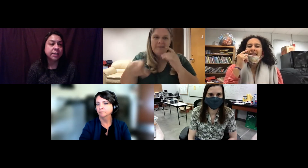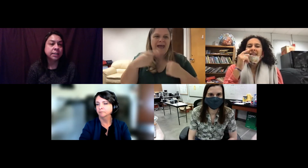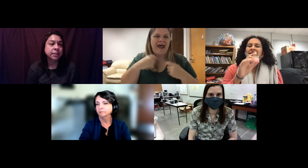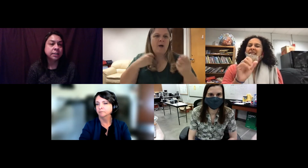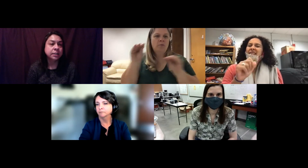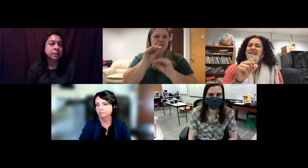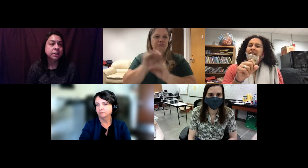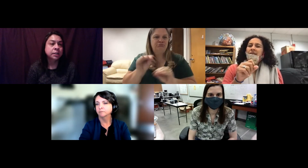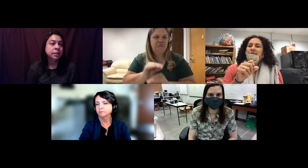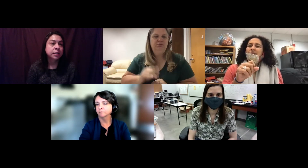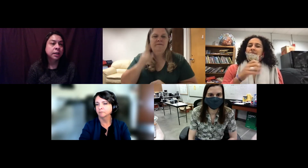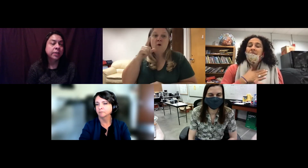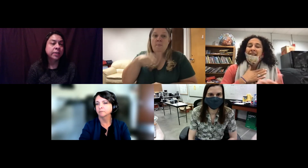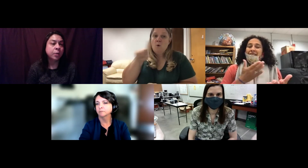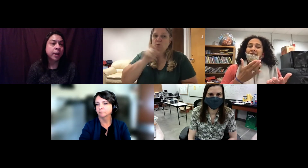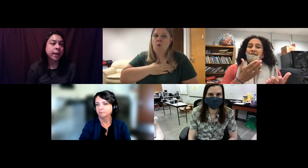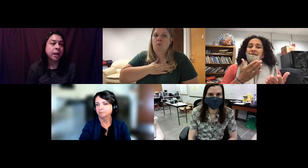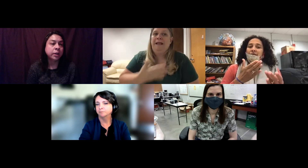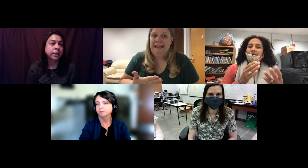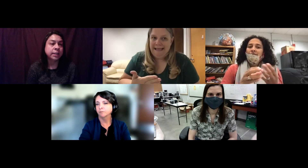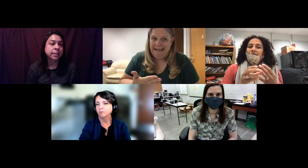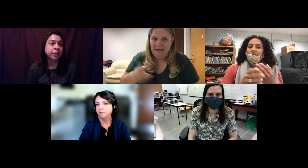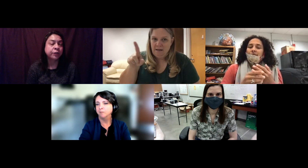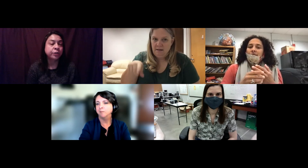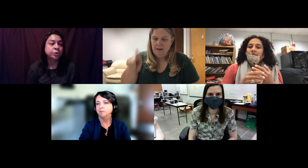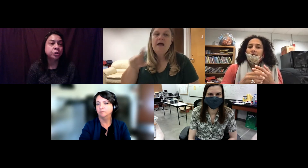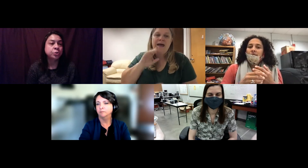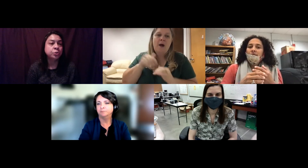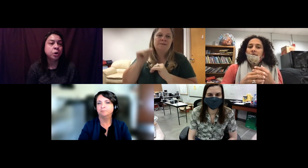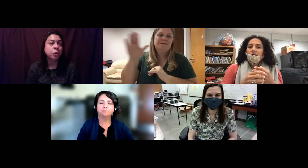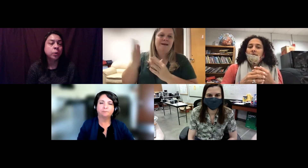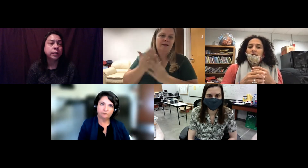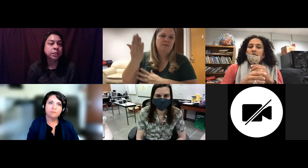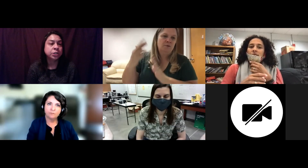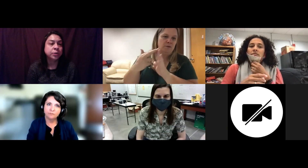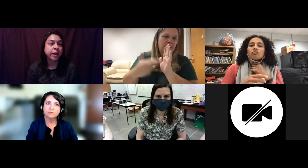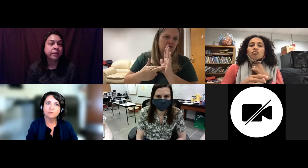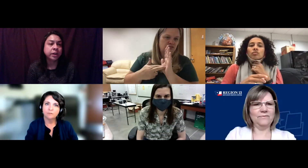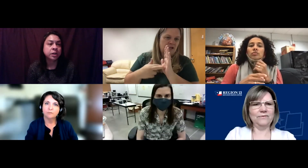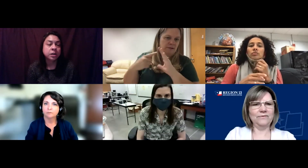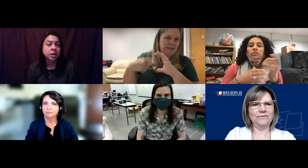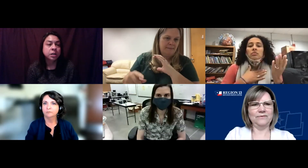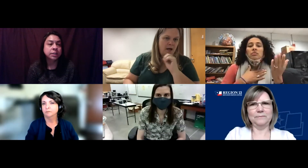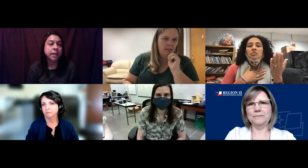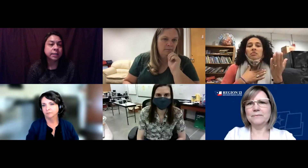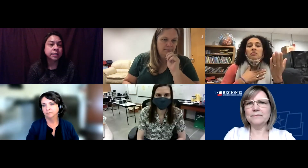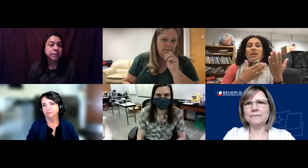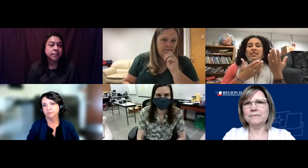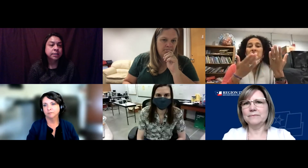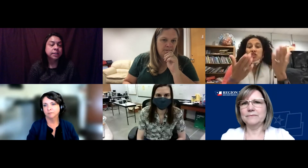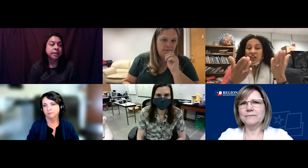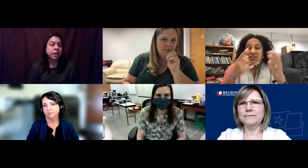chat. And then that way I'll get that together for those who are willing to have their